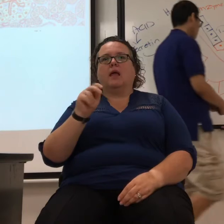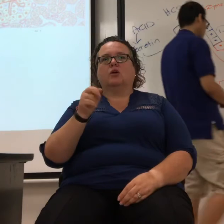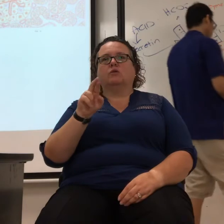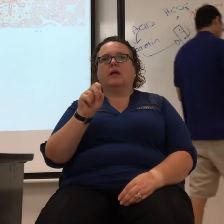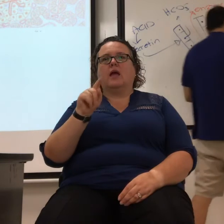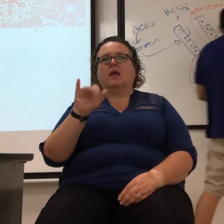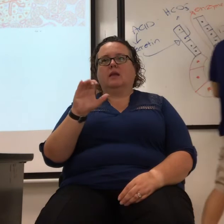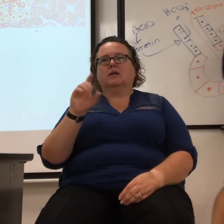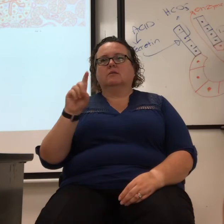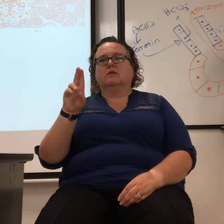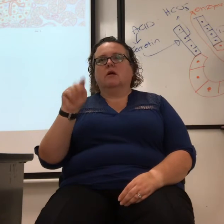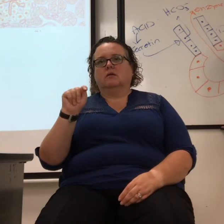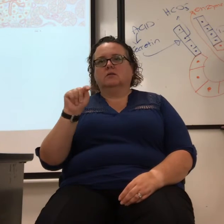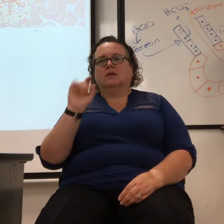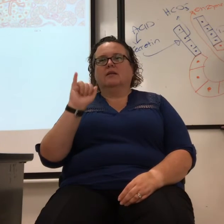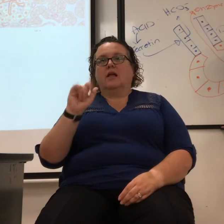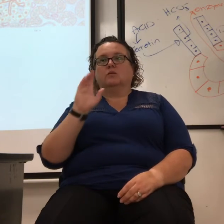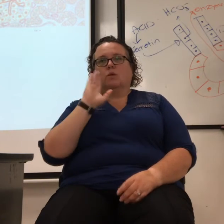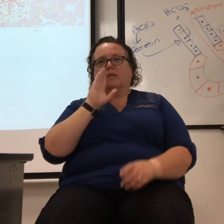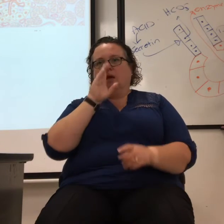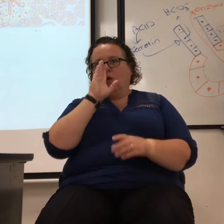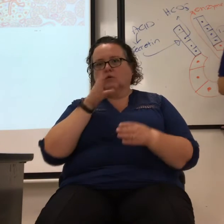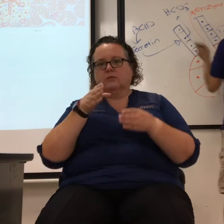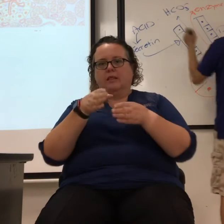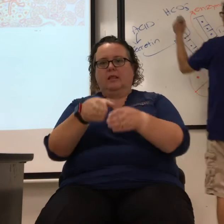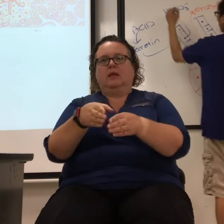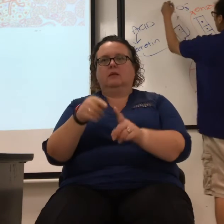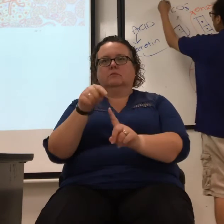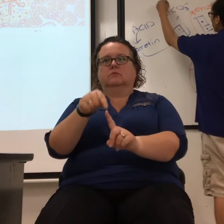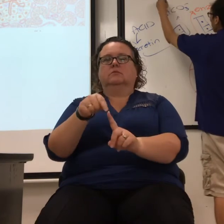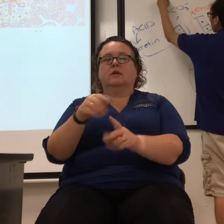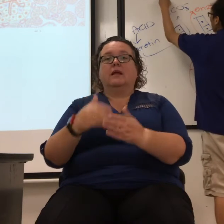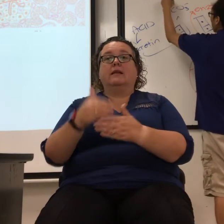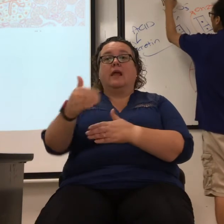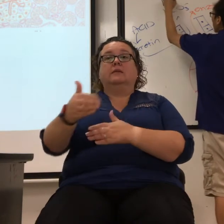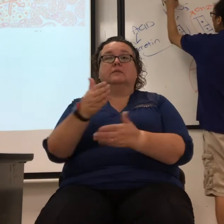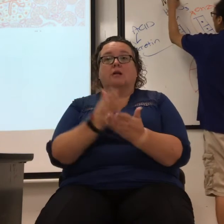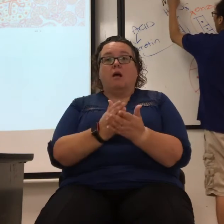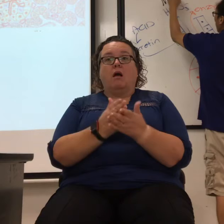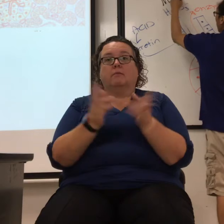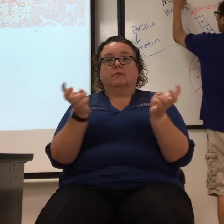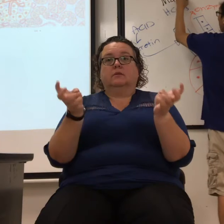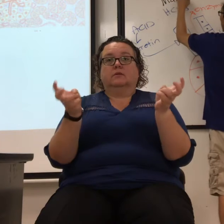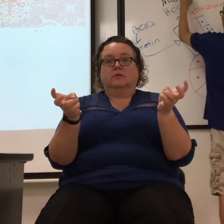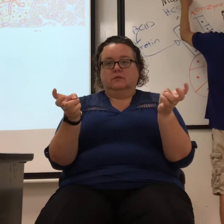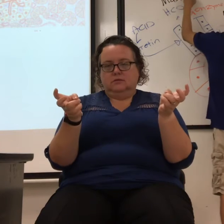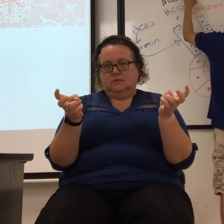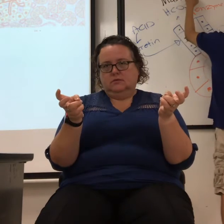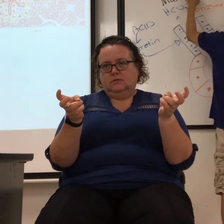ultimately go. Next stop.